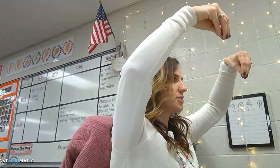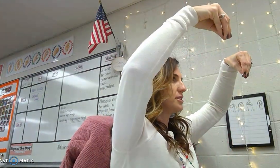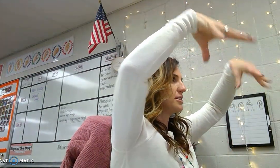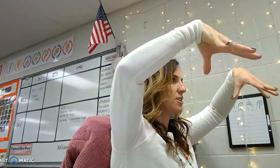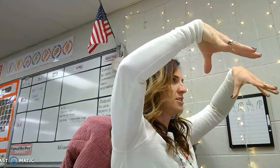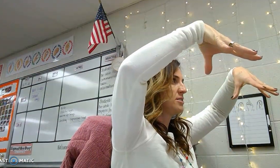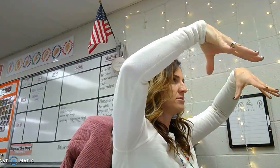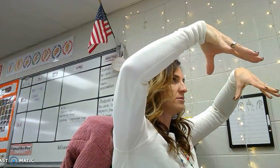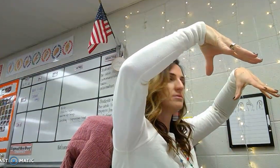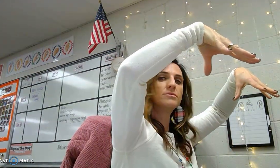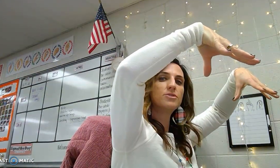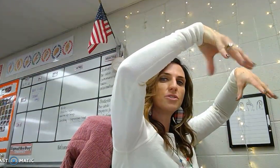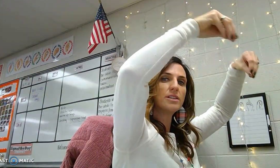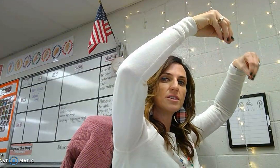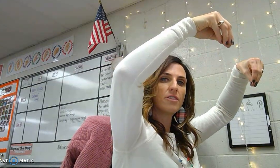Turn lights on, turn lights off.